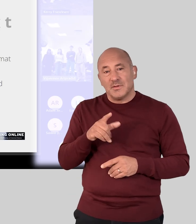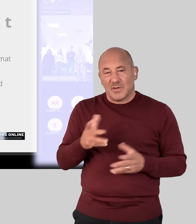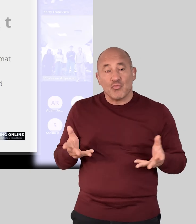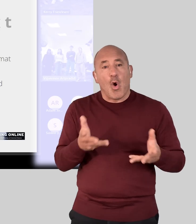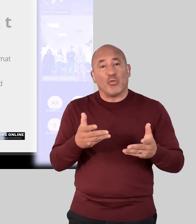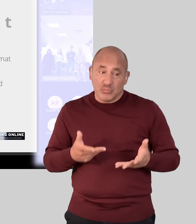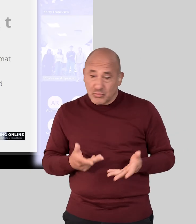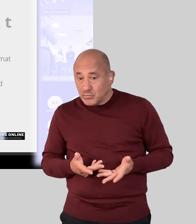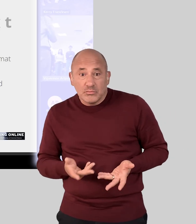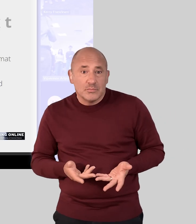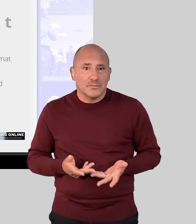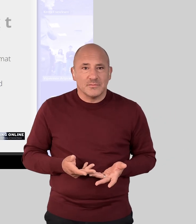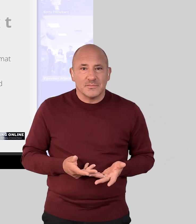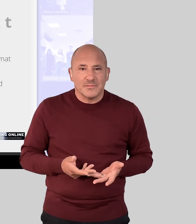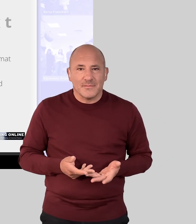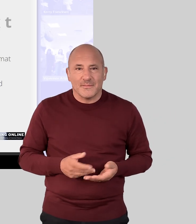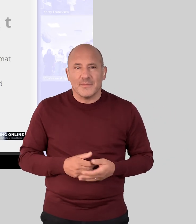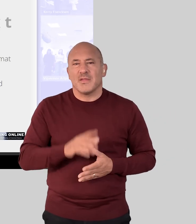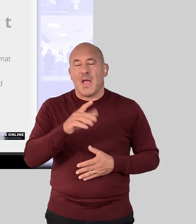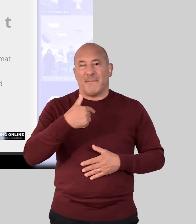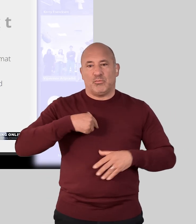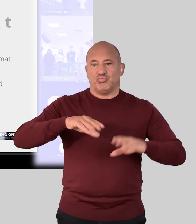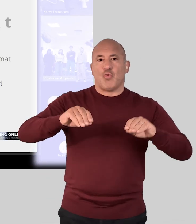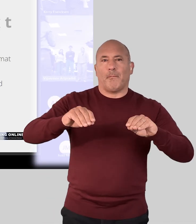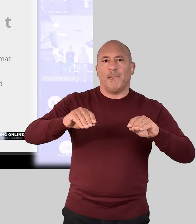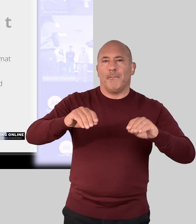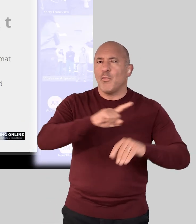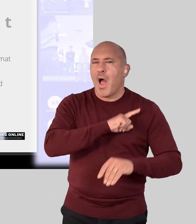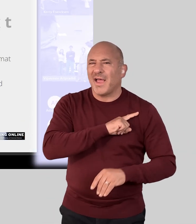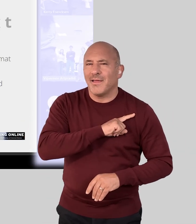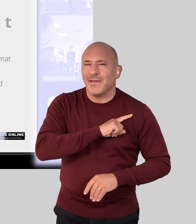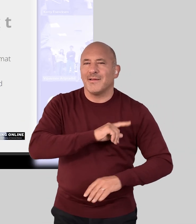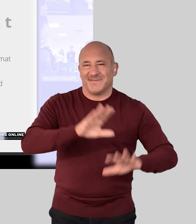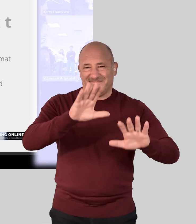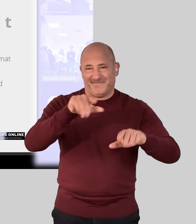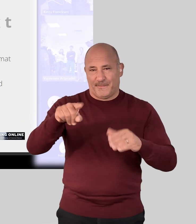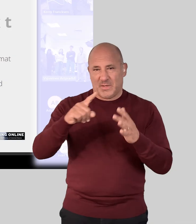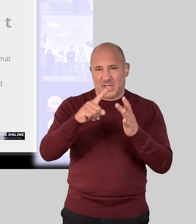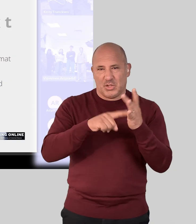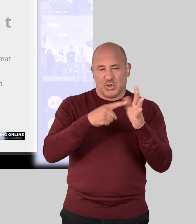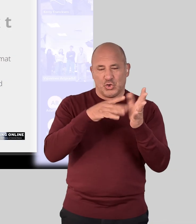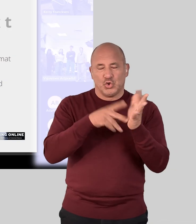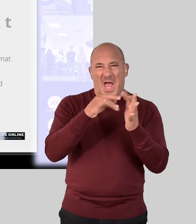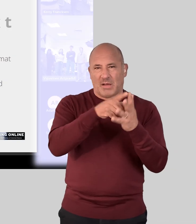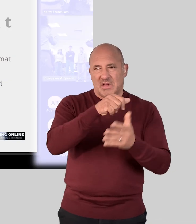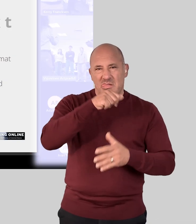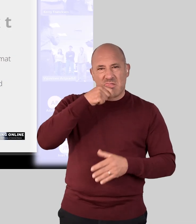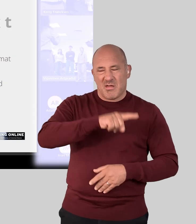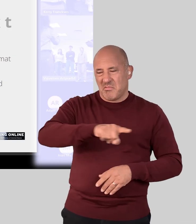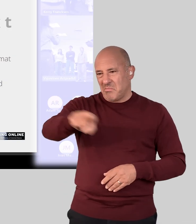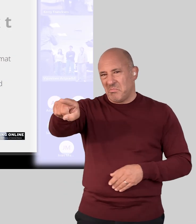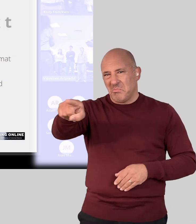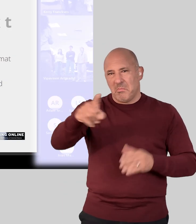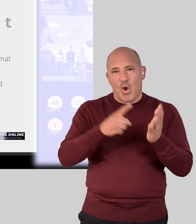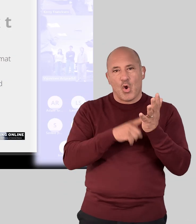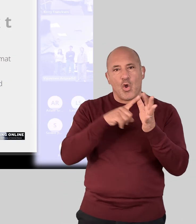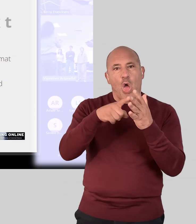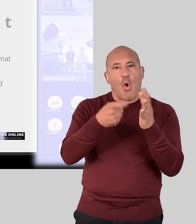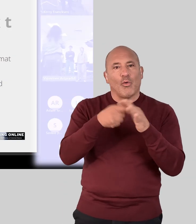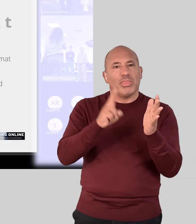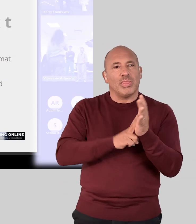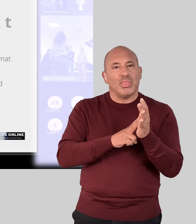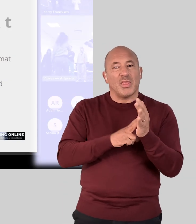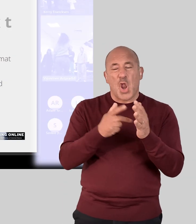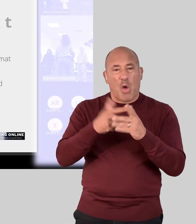looking at each other and coming encouragement. But then the reason that I stopped it at that point was because James had deliberately